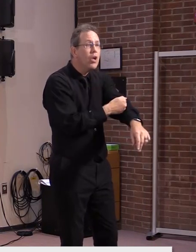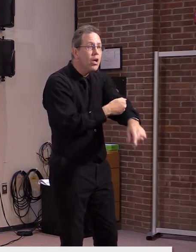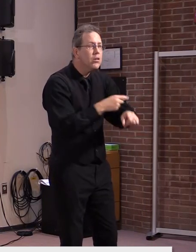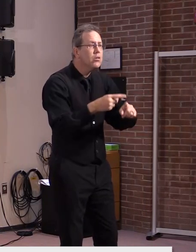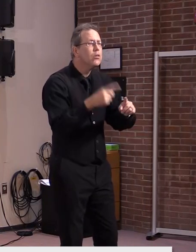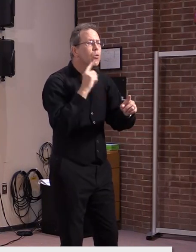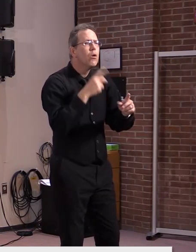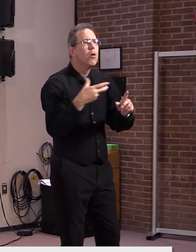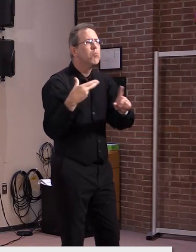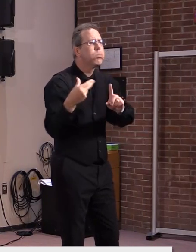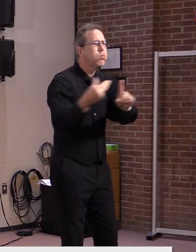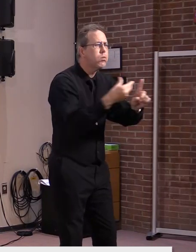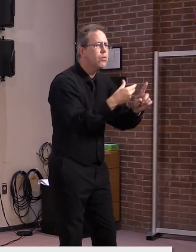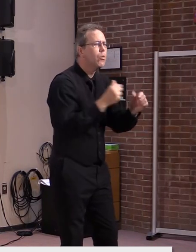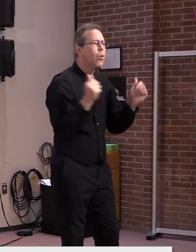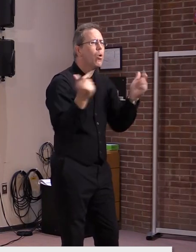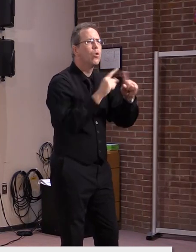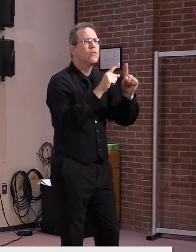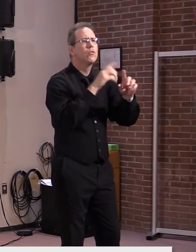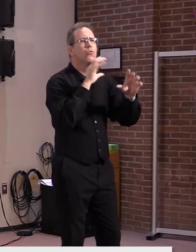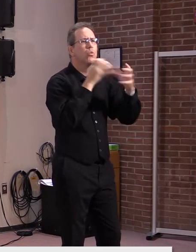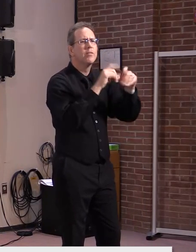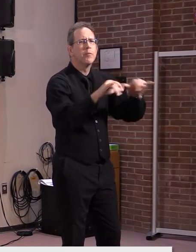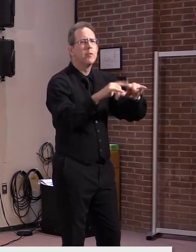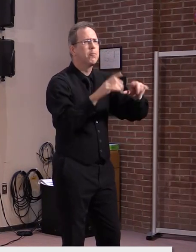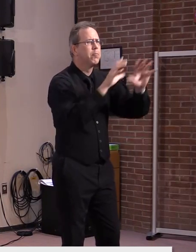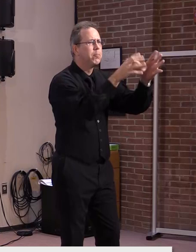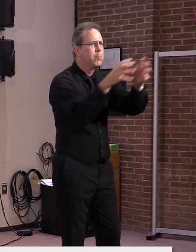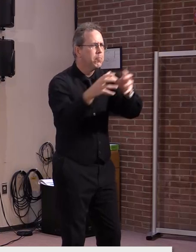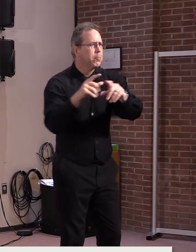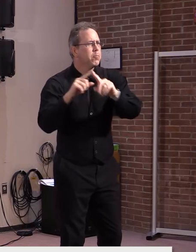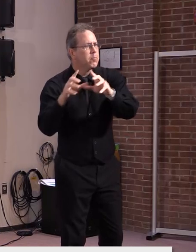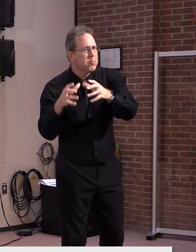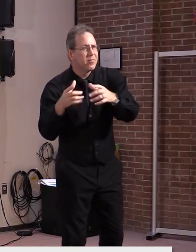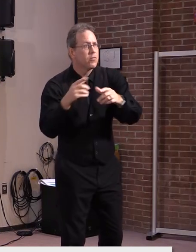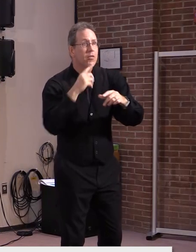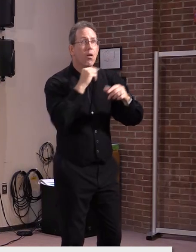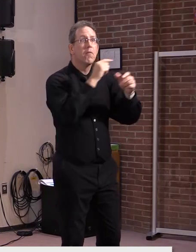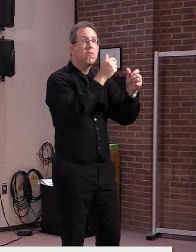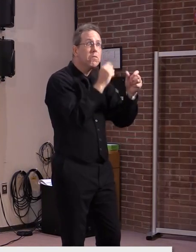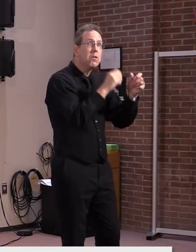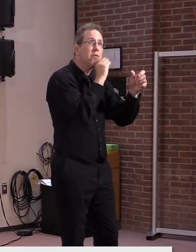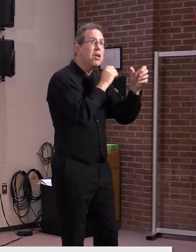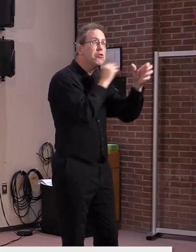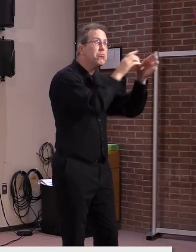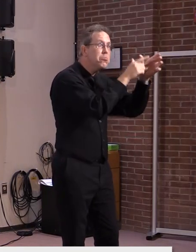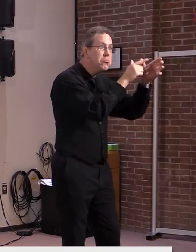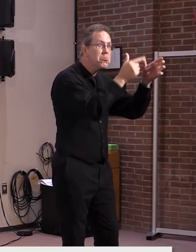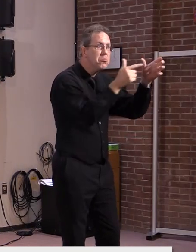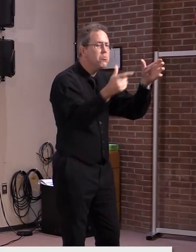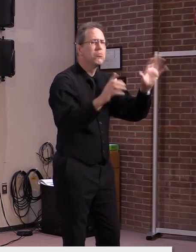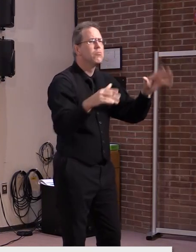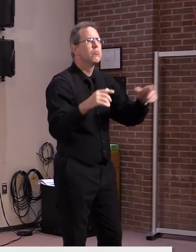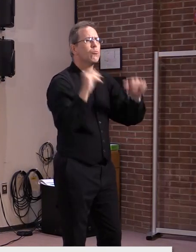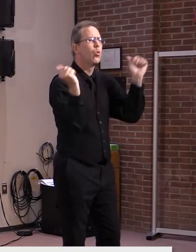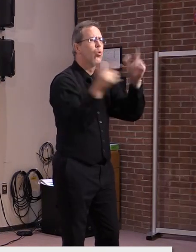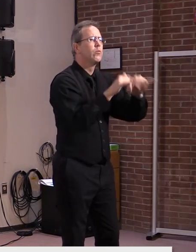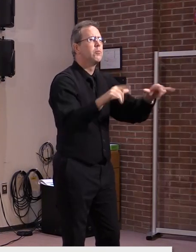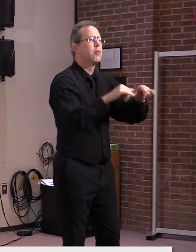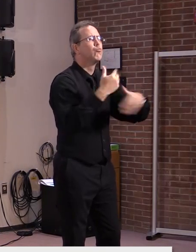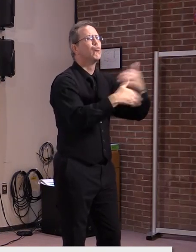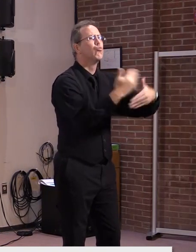time. There'll be no segmenting of the rollout. It'll be all at the same time. As I mentioned last